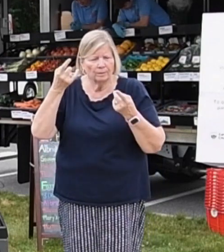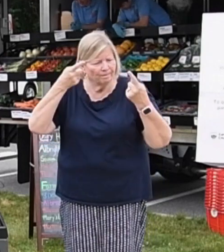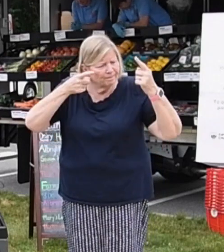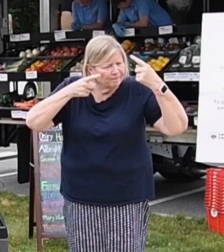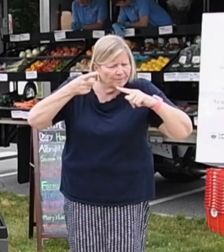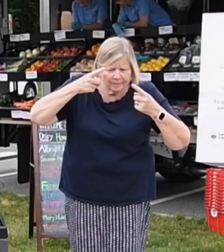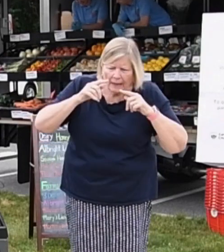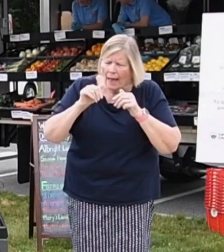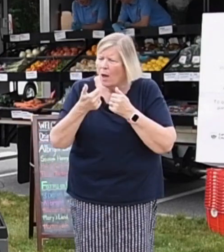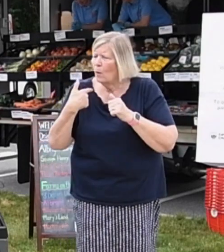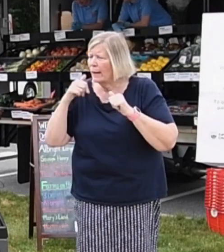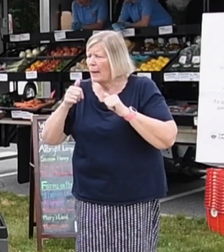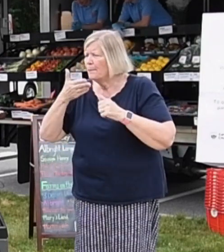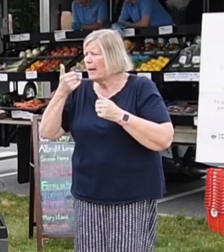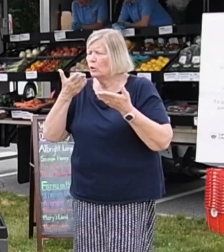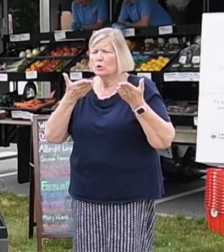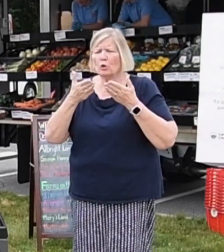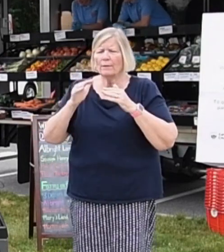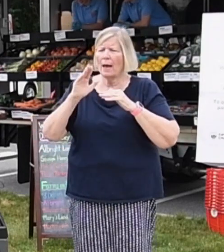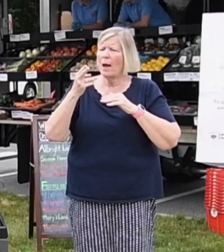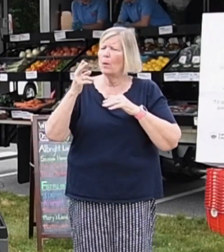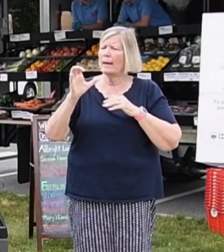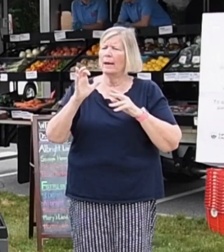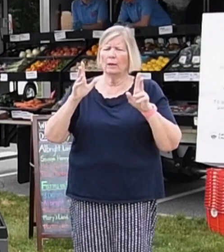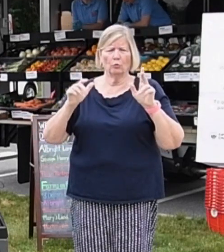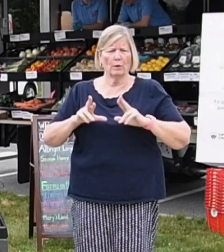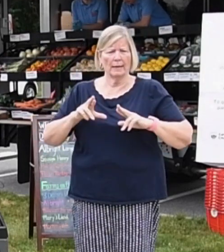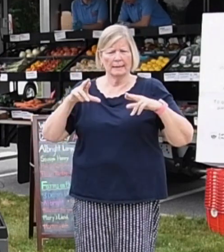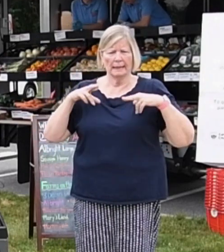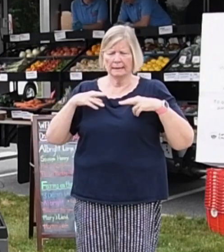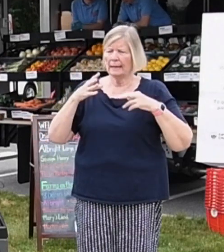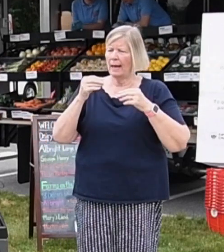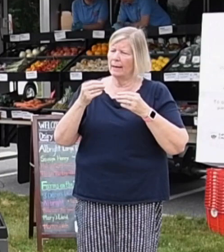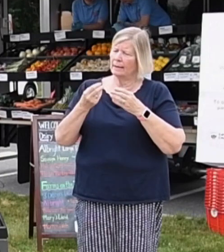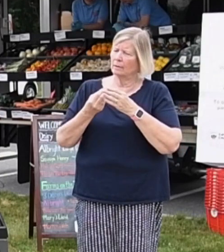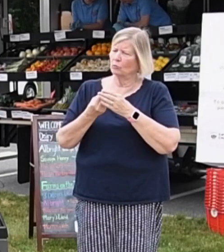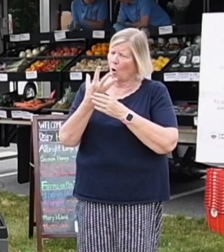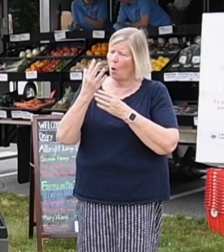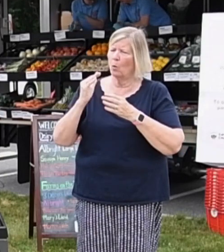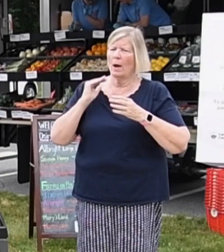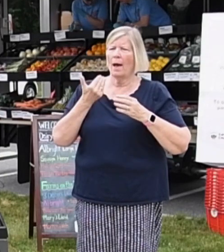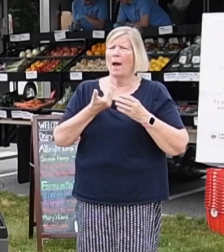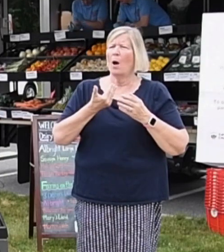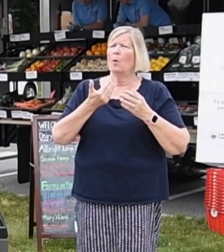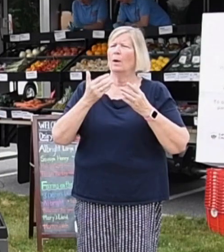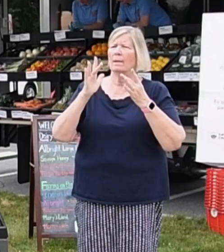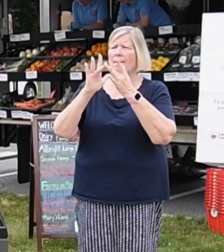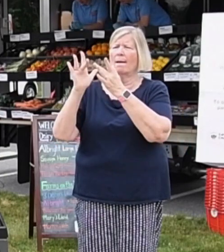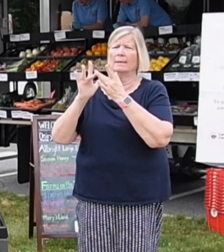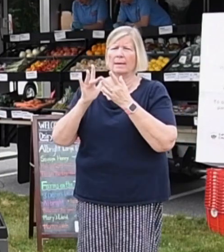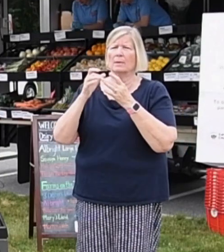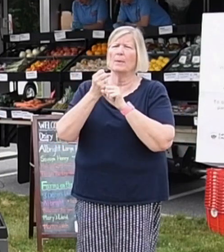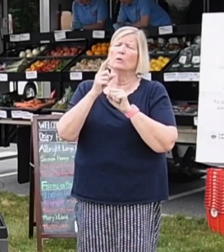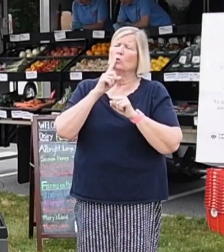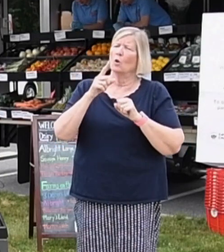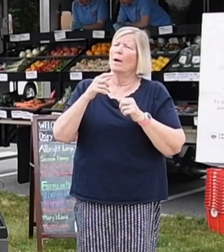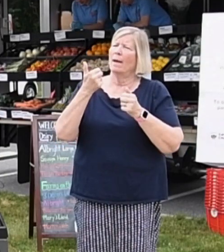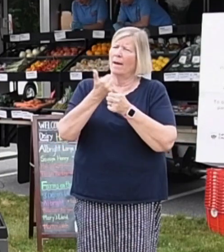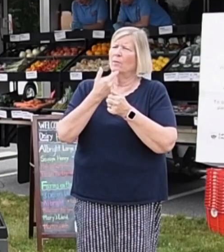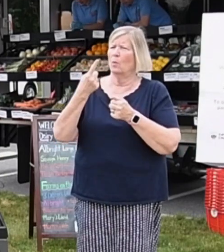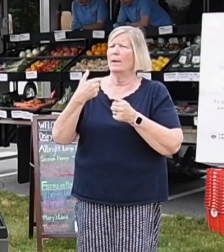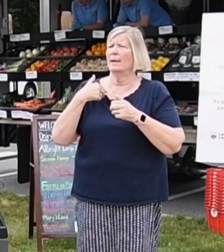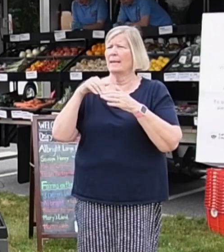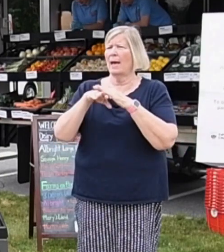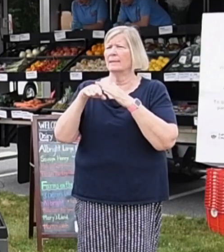to better serve Howard County and expand our collective reach to make sure everyone has access to fresh, healthy